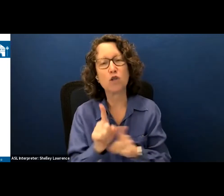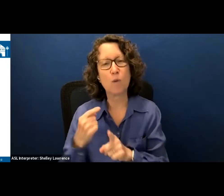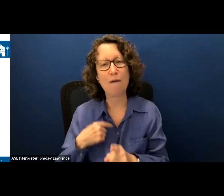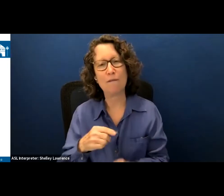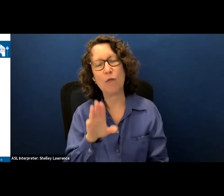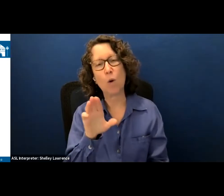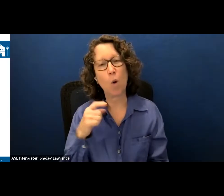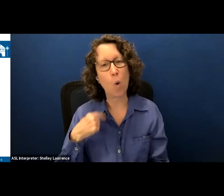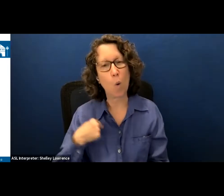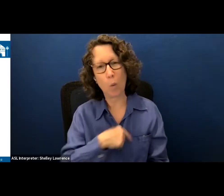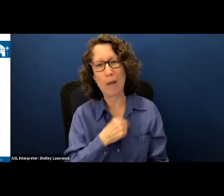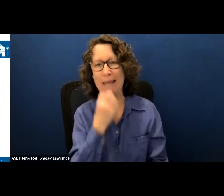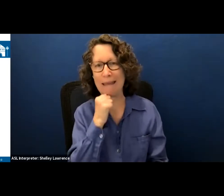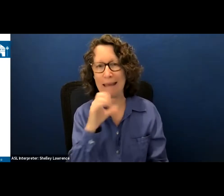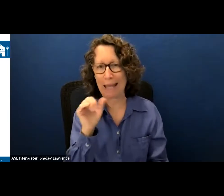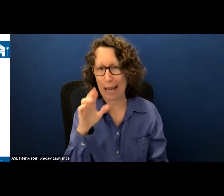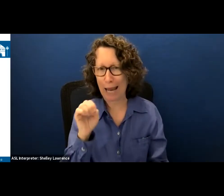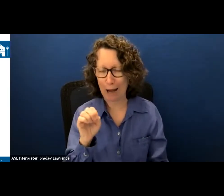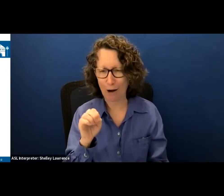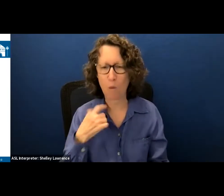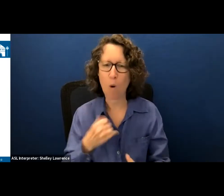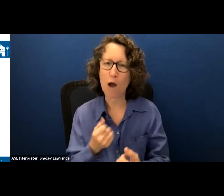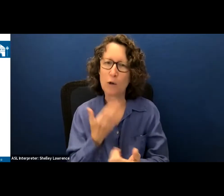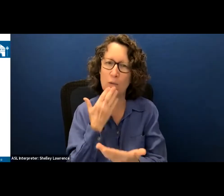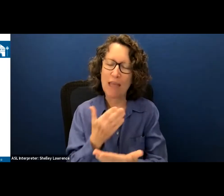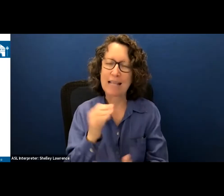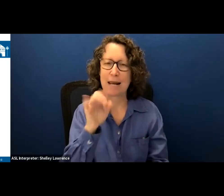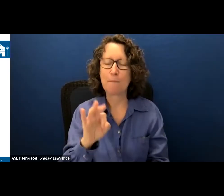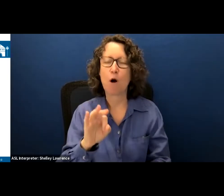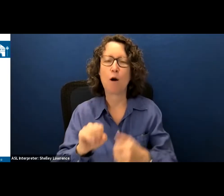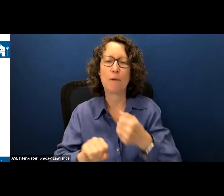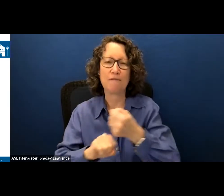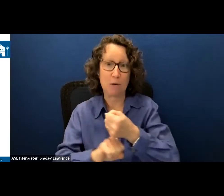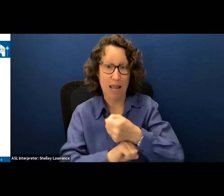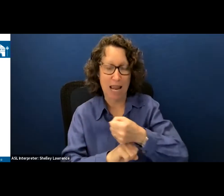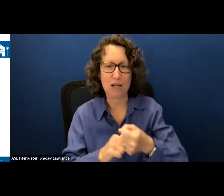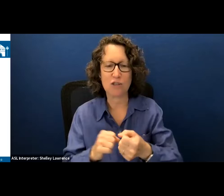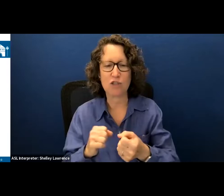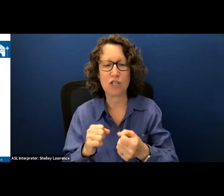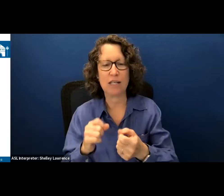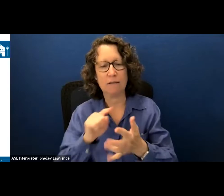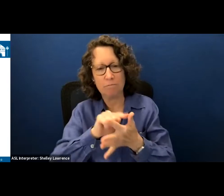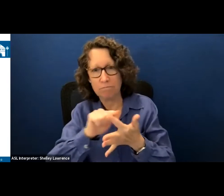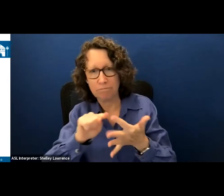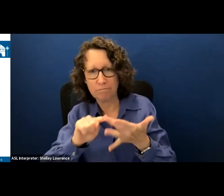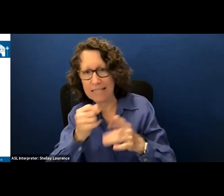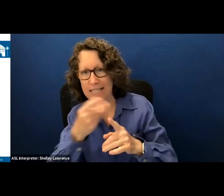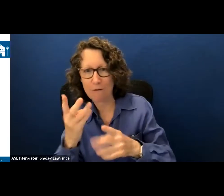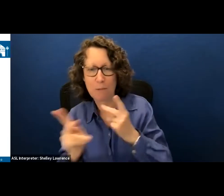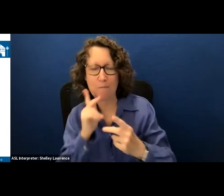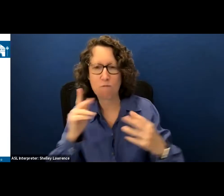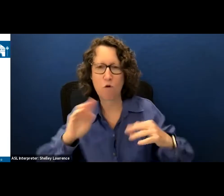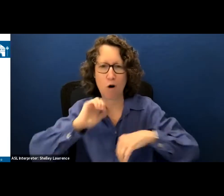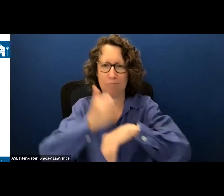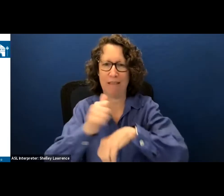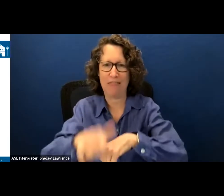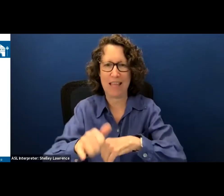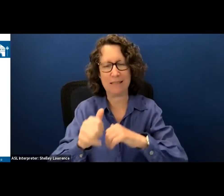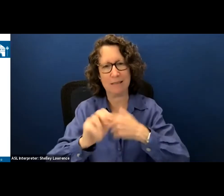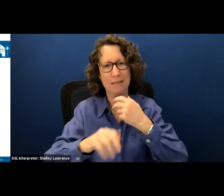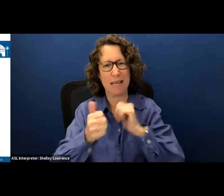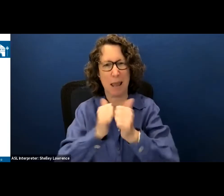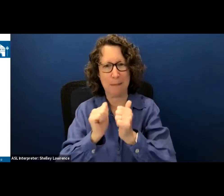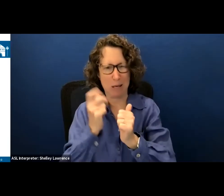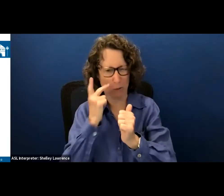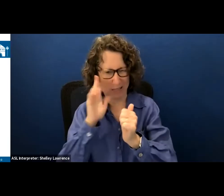going on. I want to thank the Santa Barbara Education Foundation, Rebecca Benozer, and Alejandra Gutierrez for putting together this campaign, if you go to the